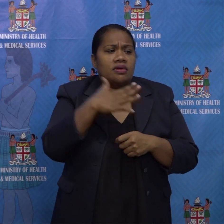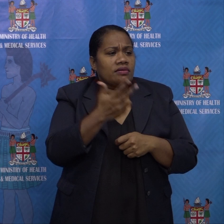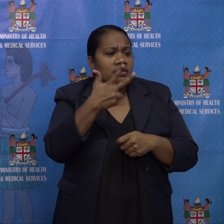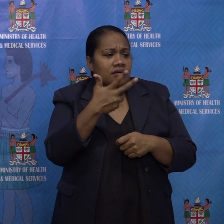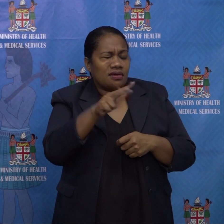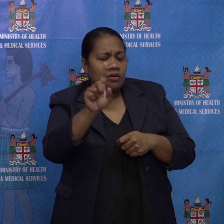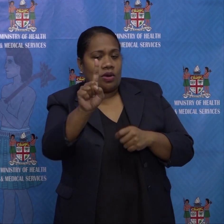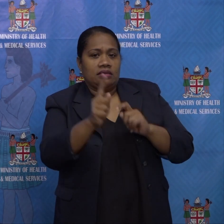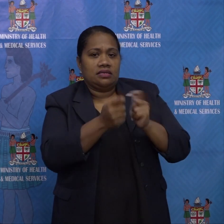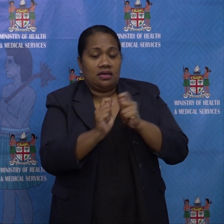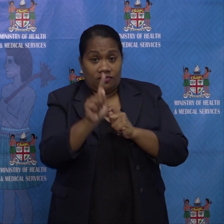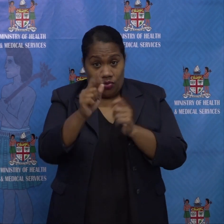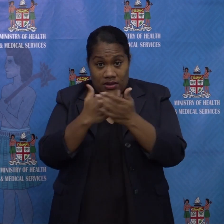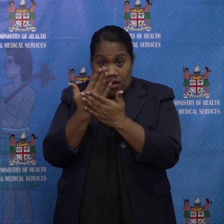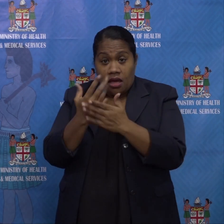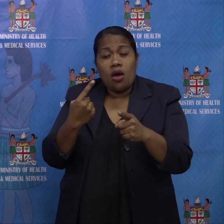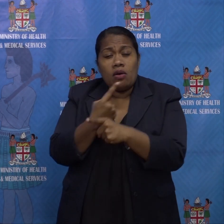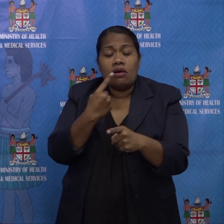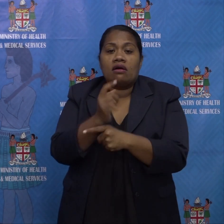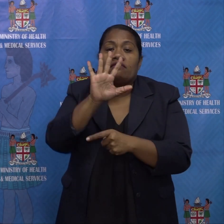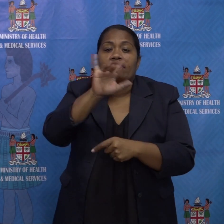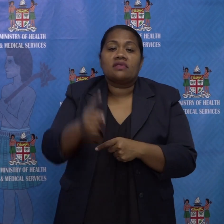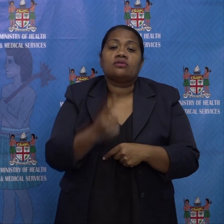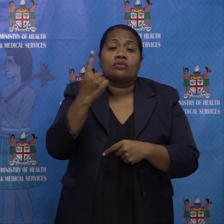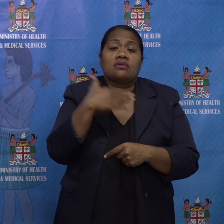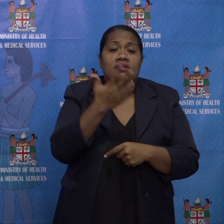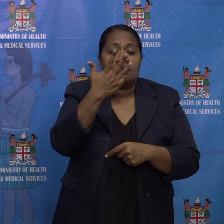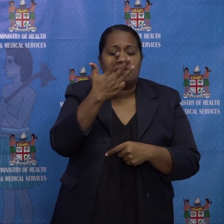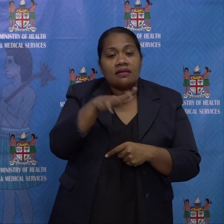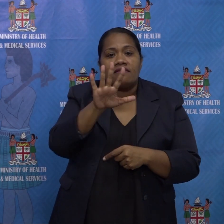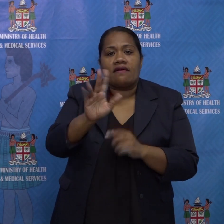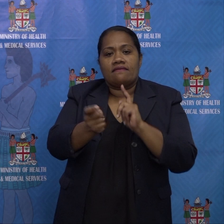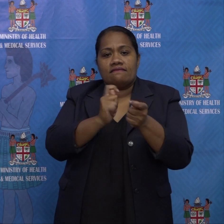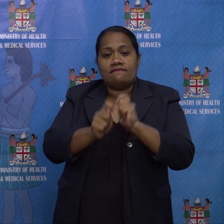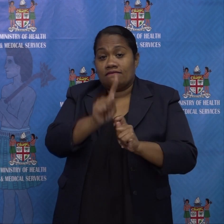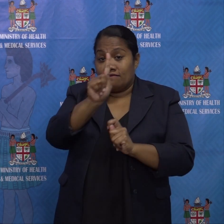day, and our weekly average is 5,995 tests per week.